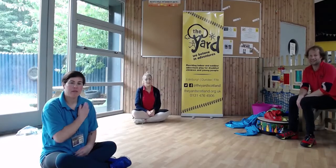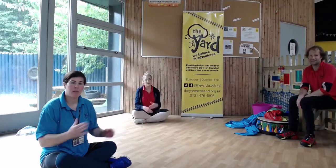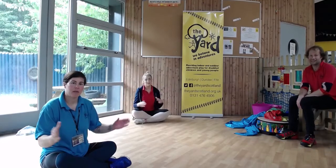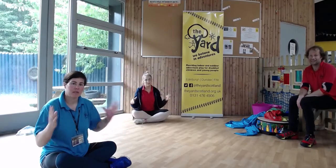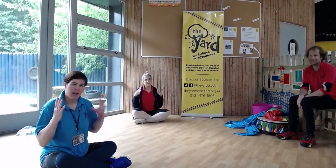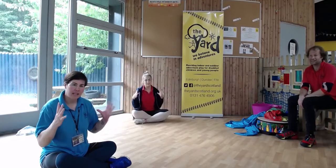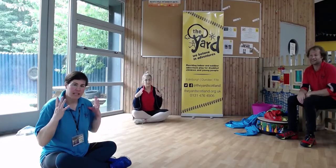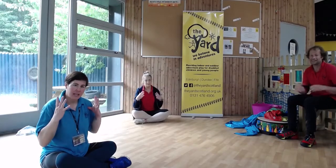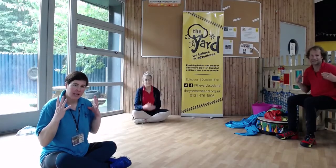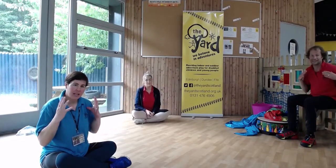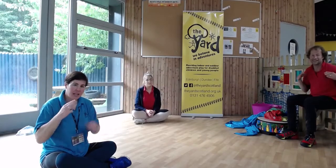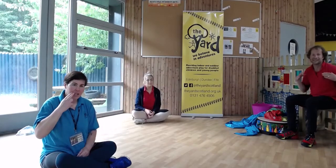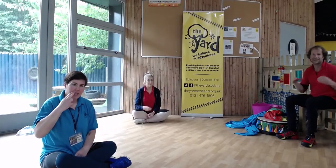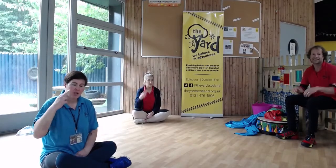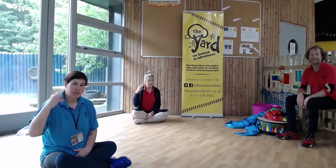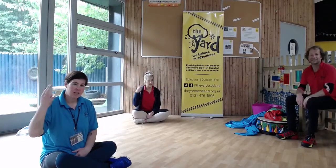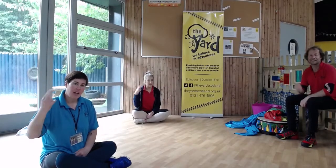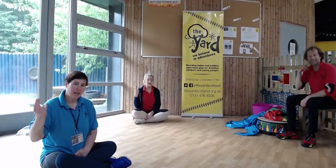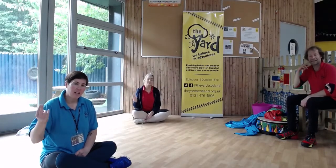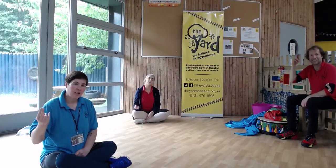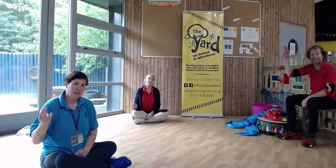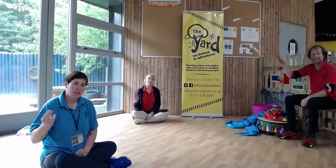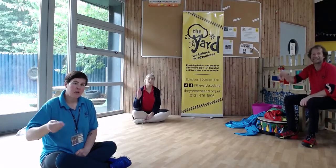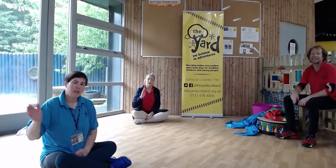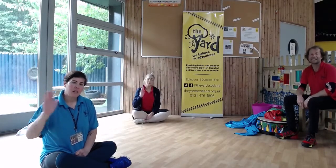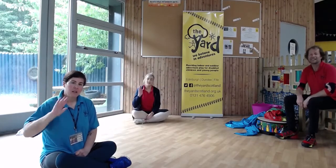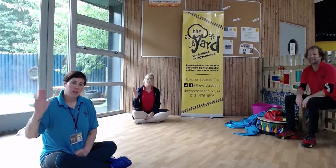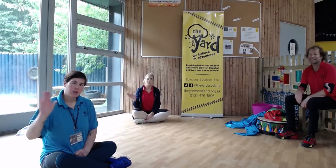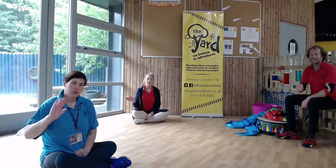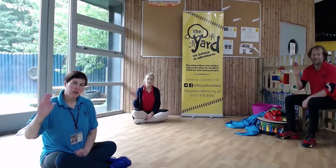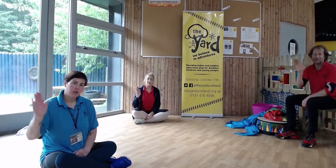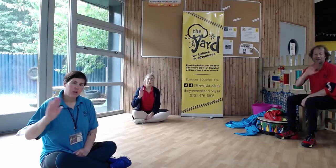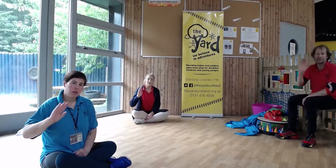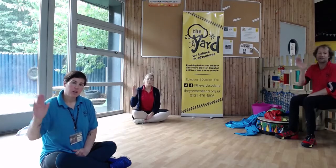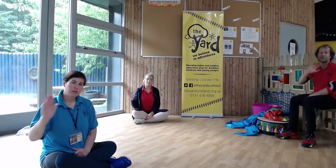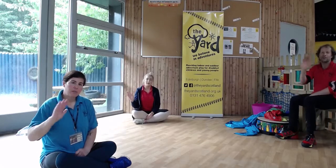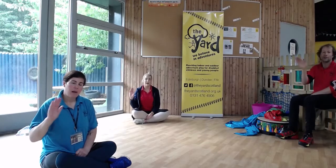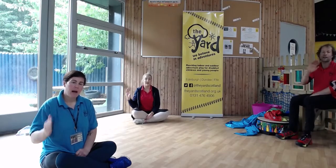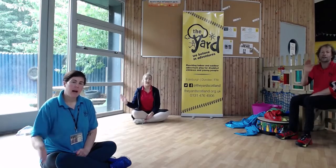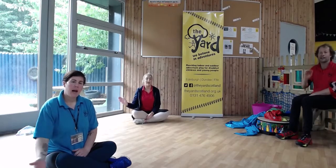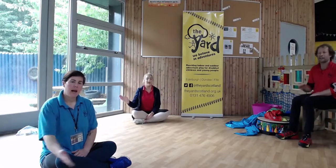Everybody ready to sing goodbye?